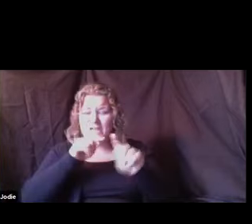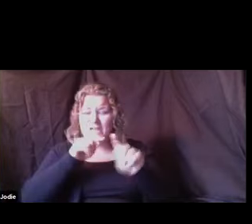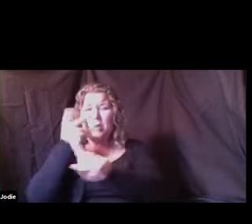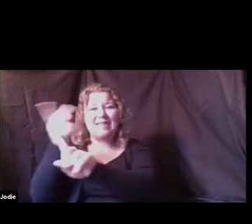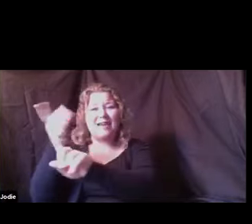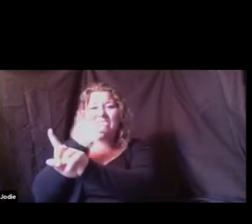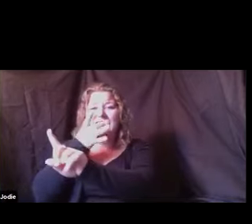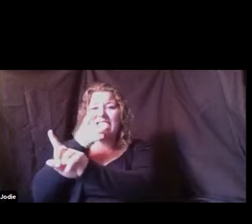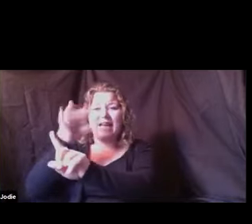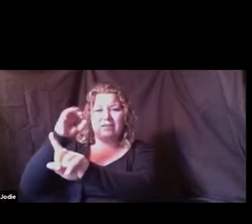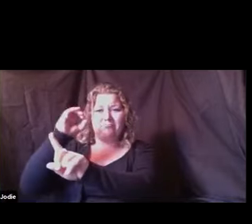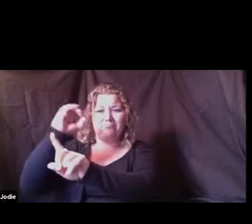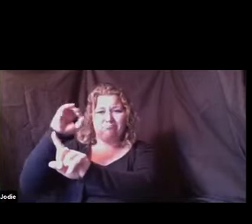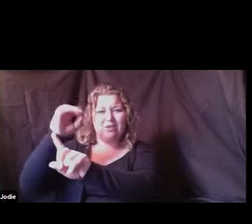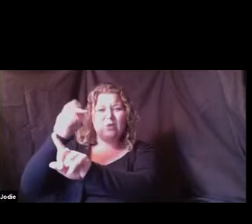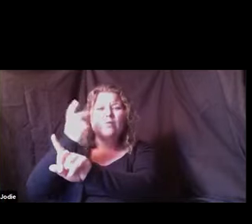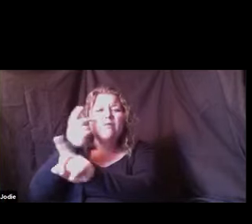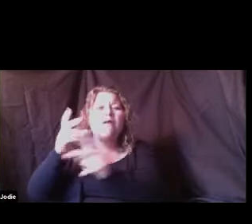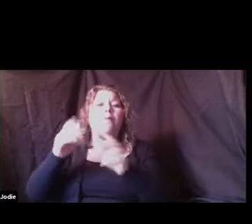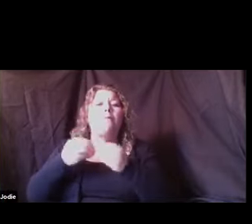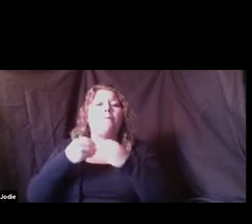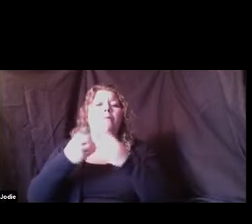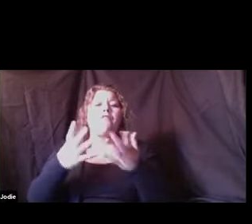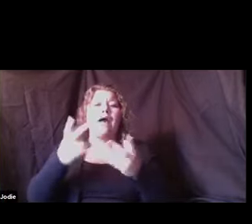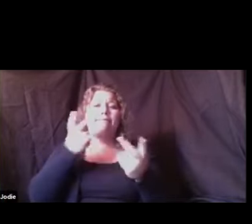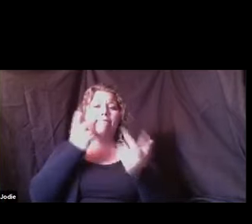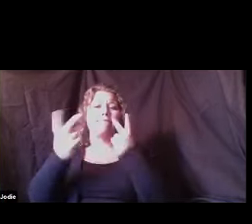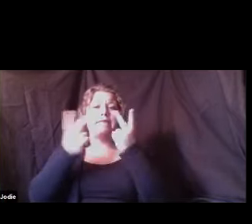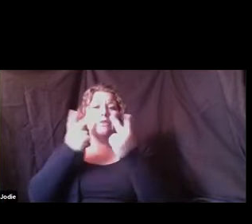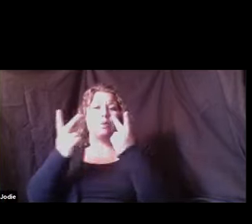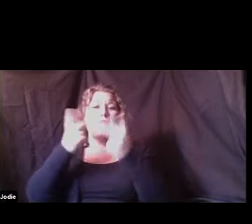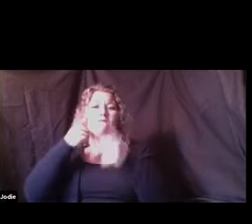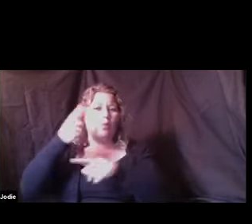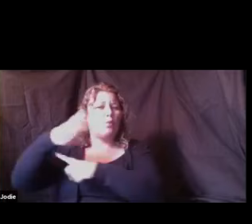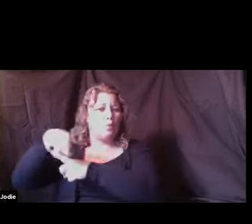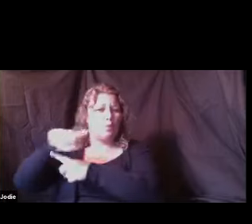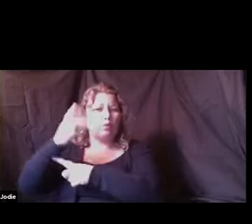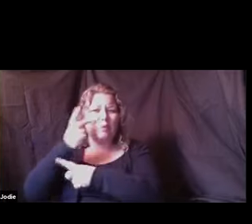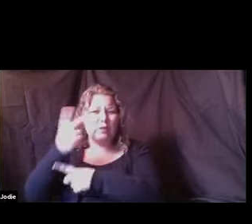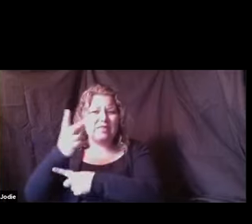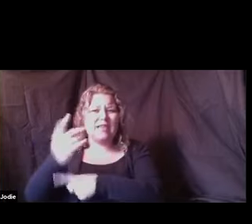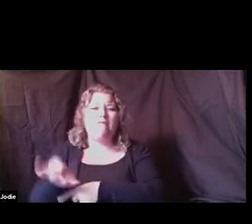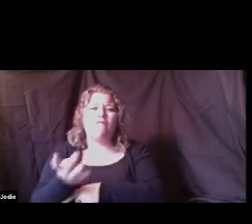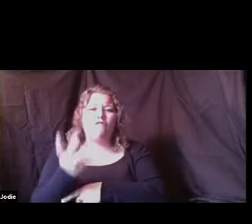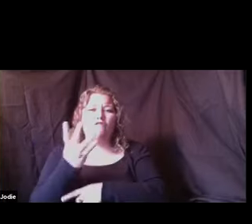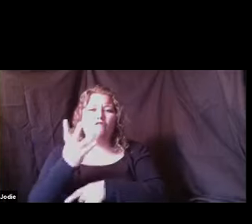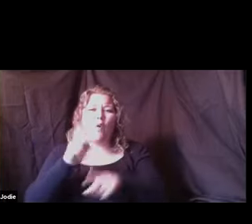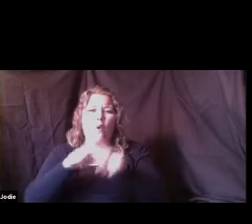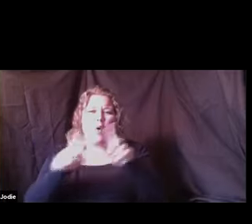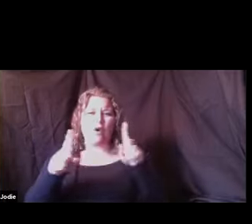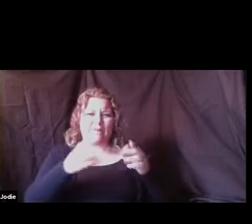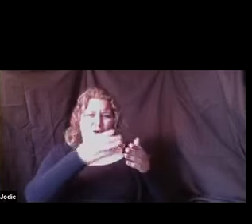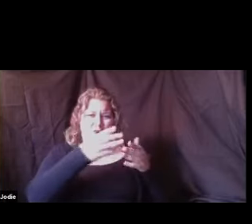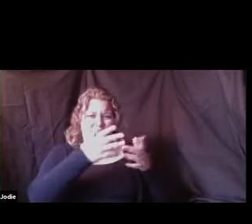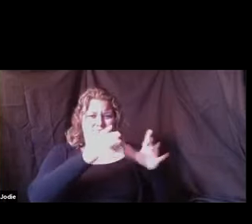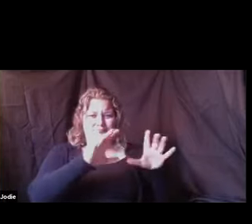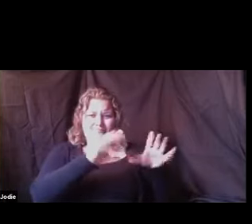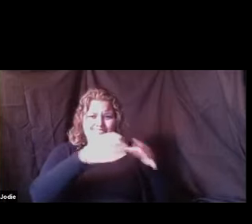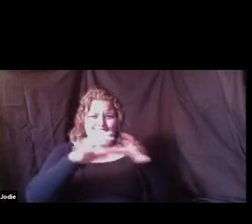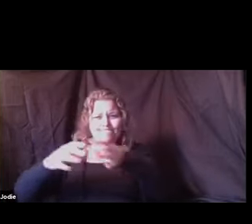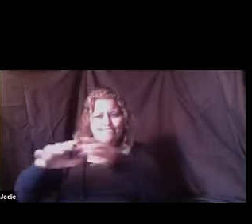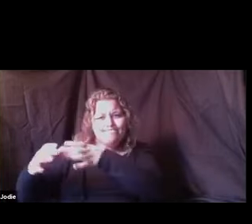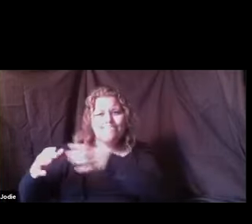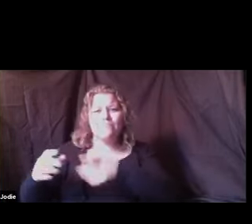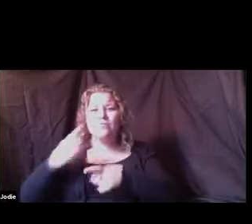have placed in a visual of a compass. So there are 4 aspects to an actual compass, all of the